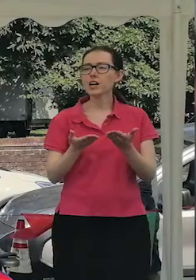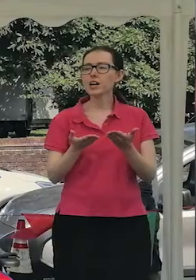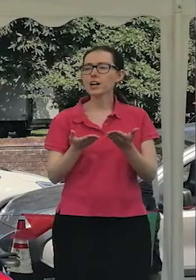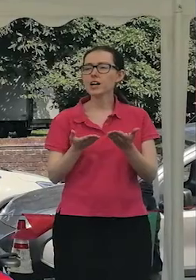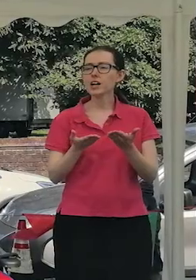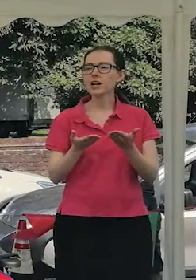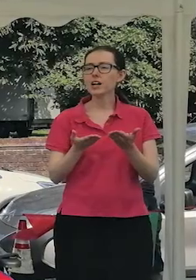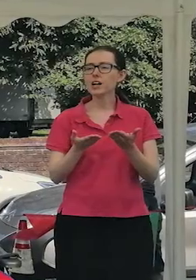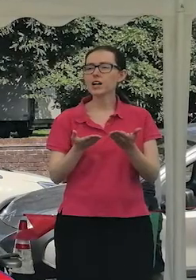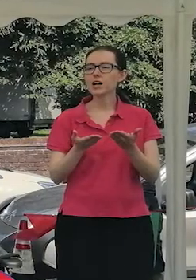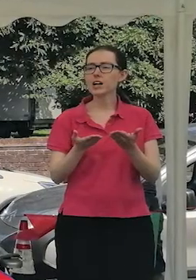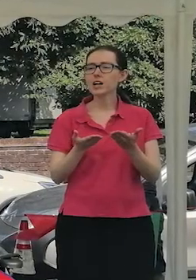everything to do it.